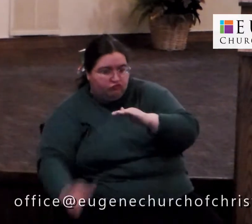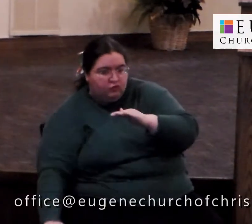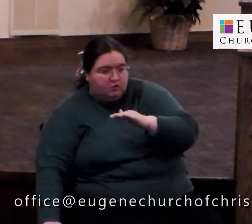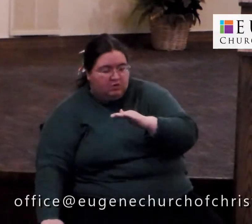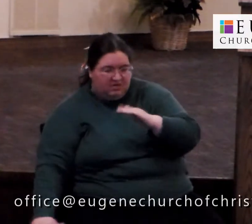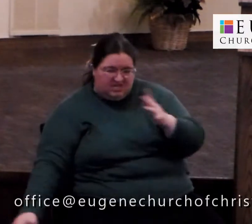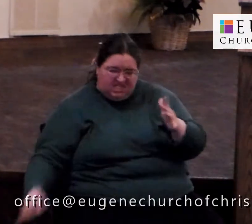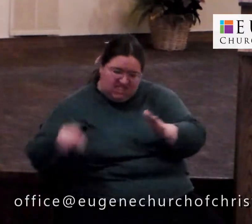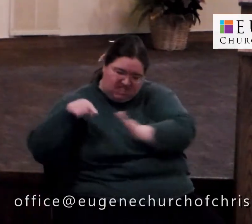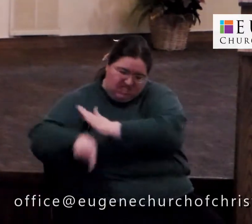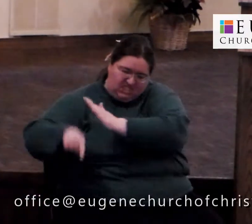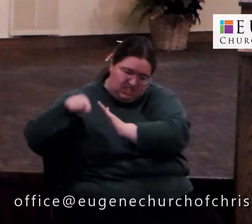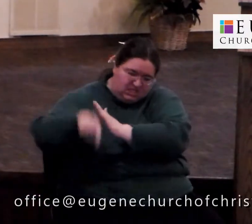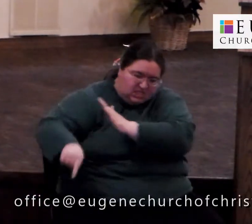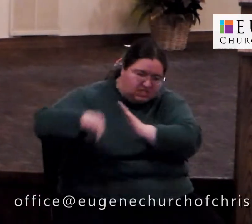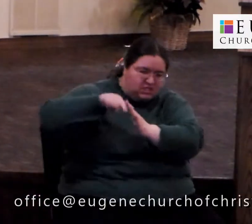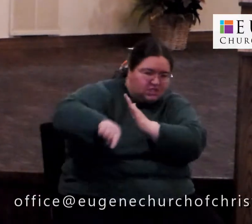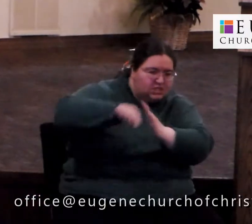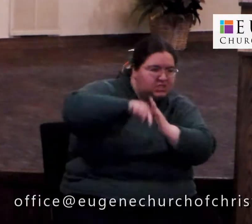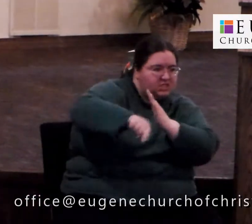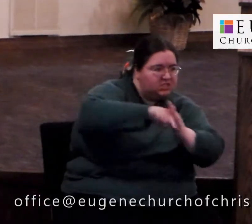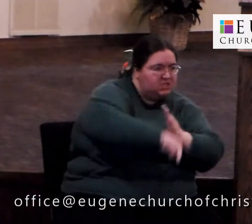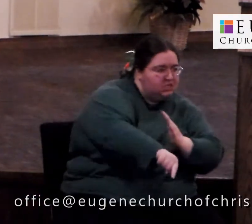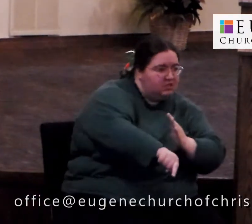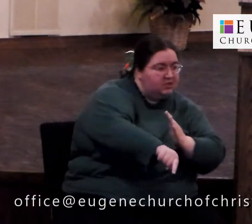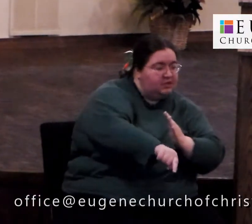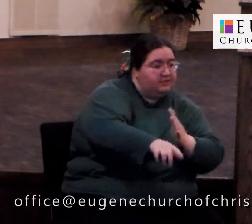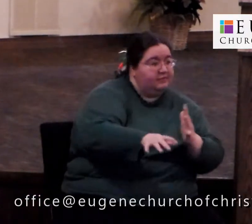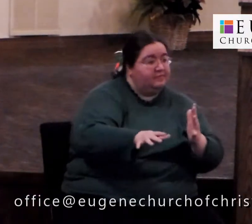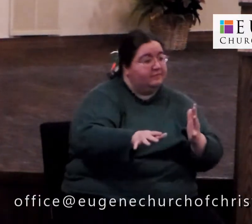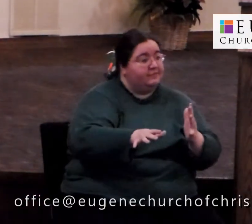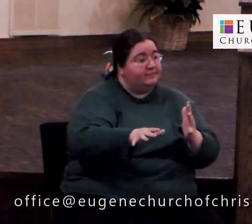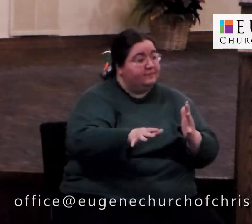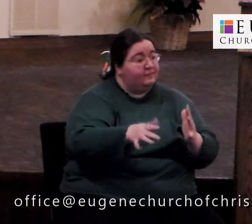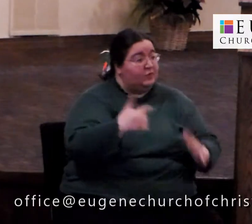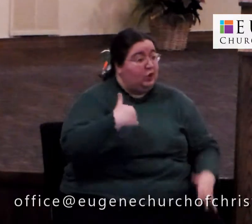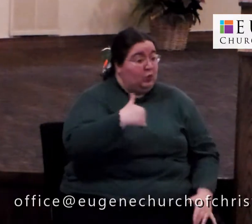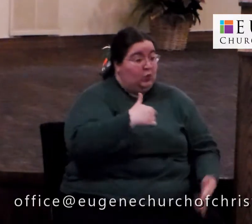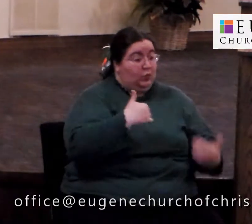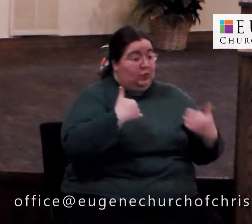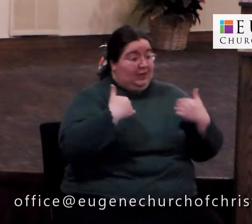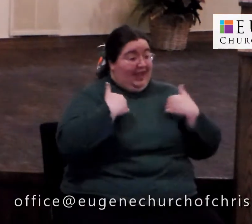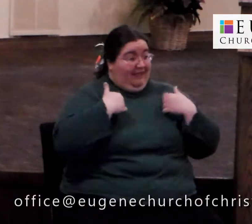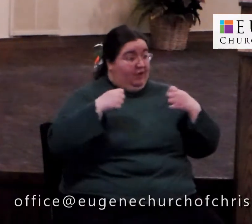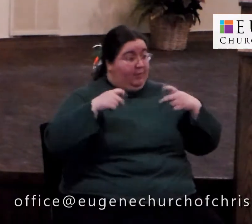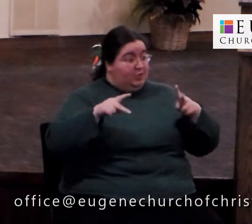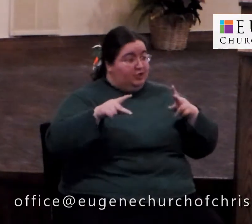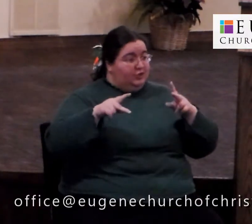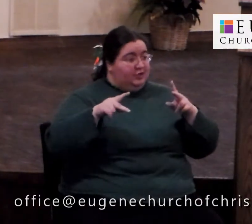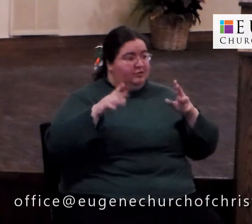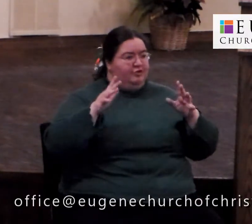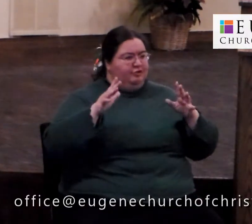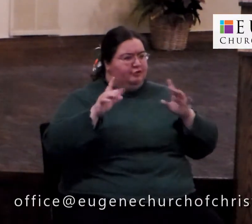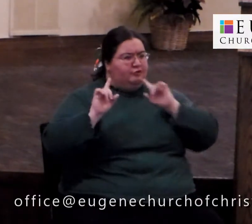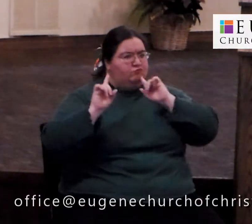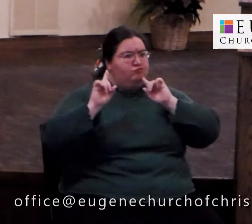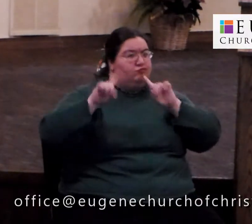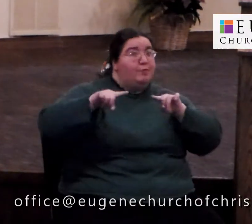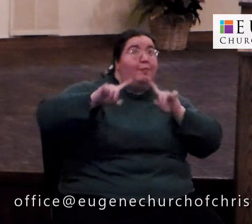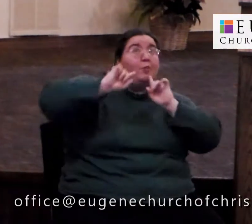small boys in that town so that he can make sure his power is not threatened. We have the opportunity